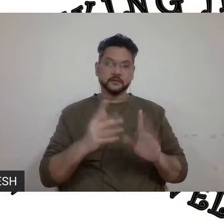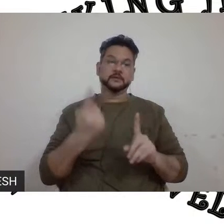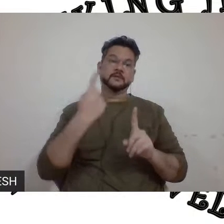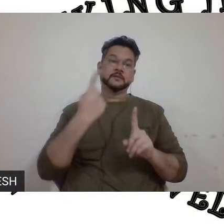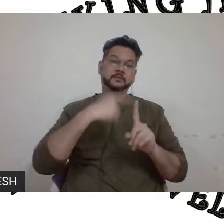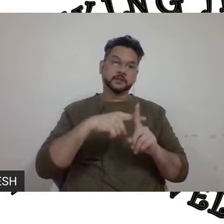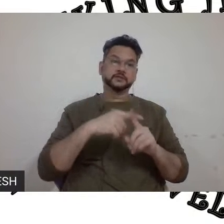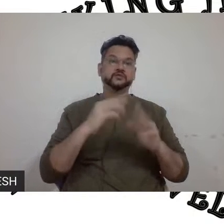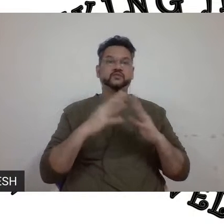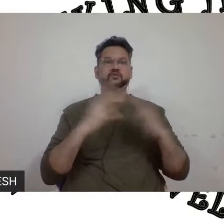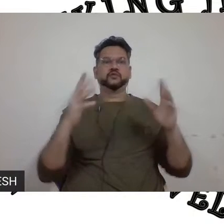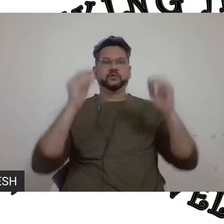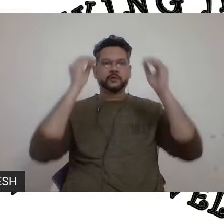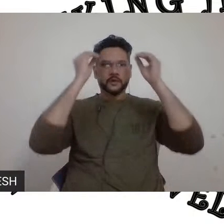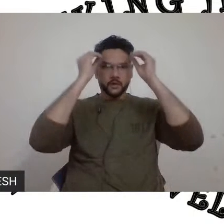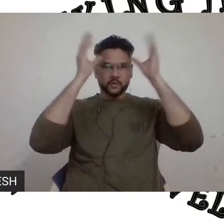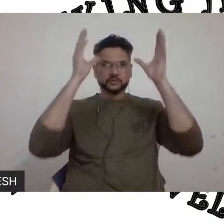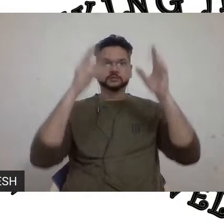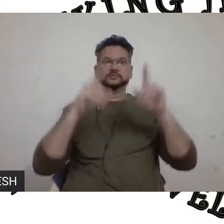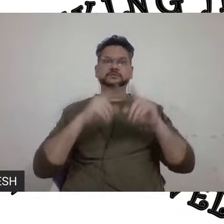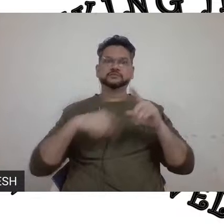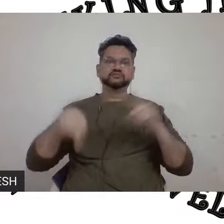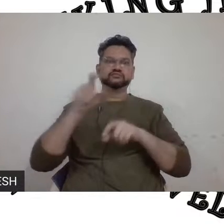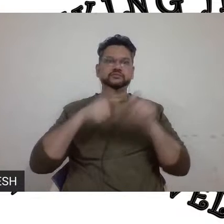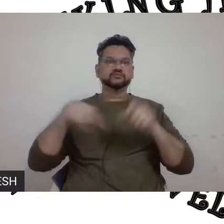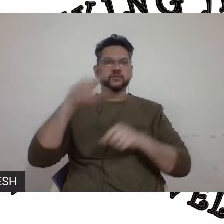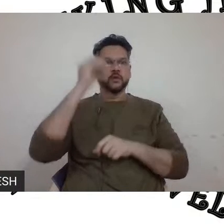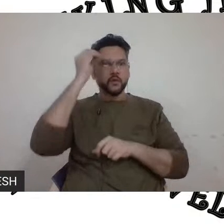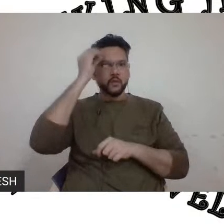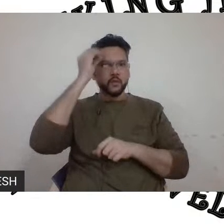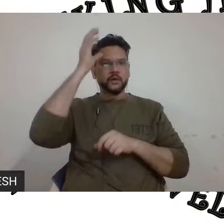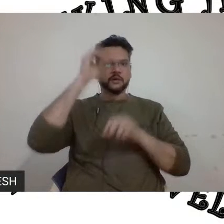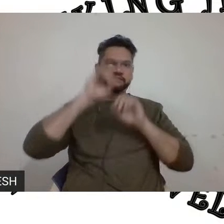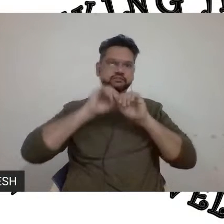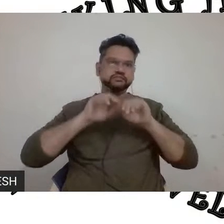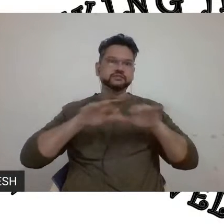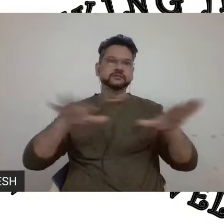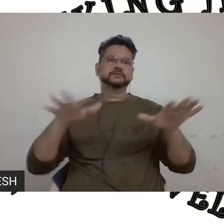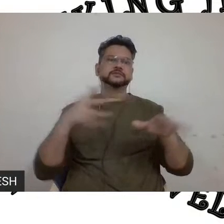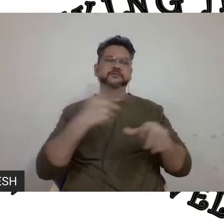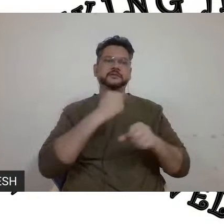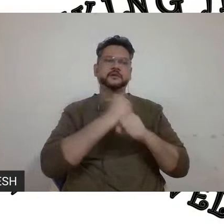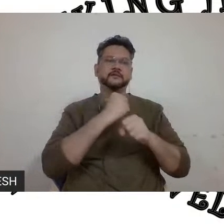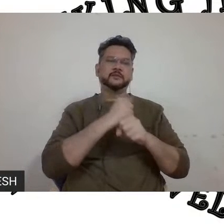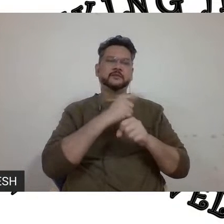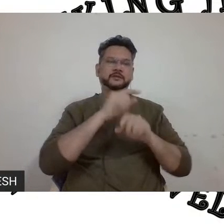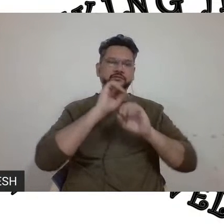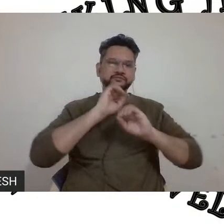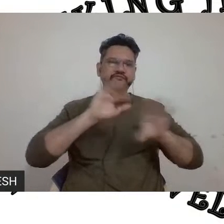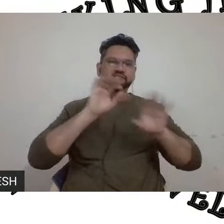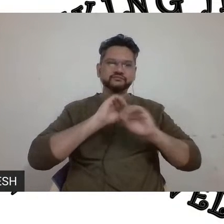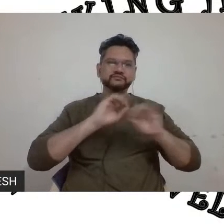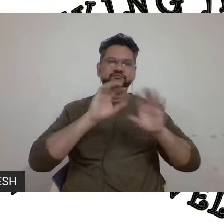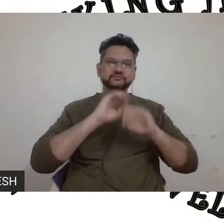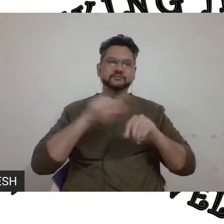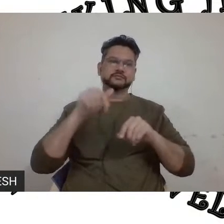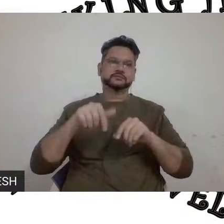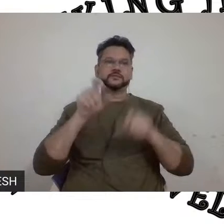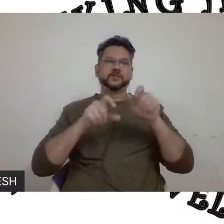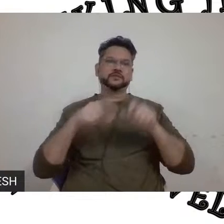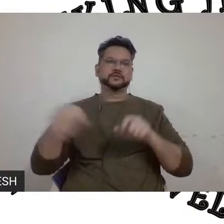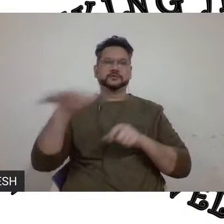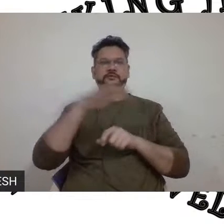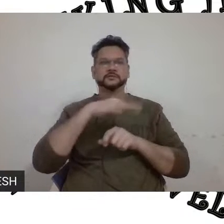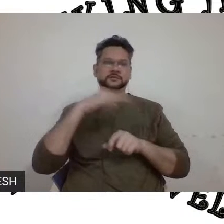to the PR that was done by the government as well. So there's a lot of emphasis in the social media on